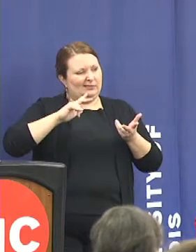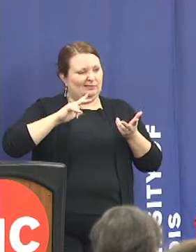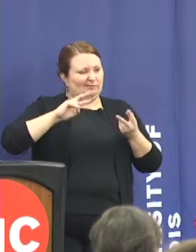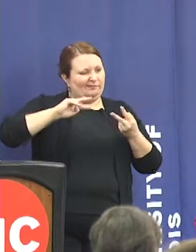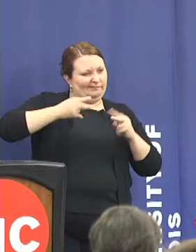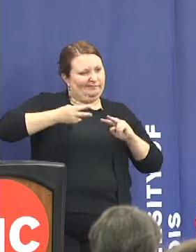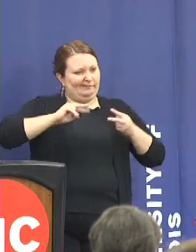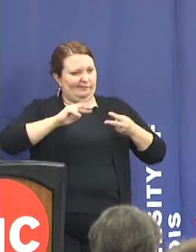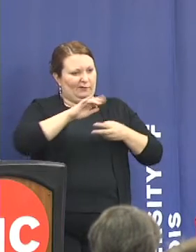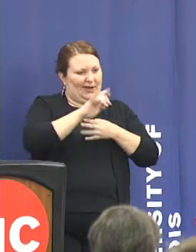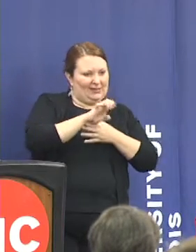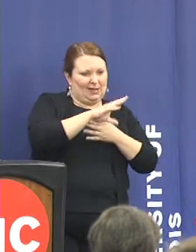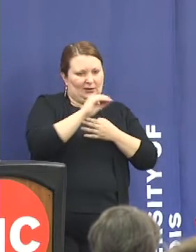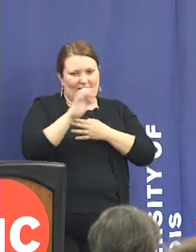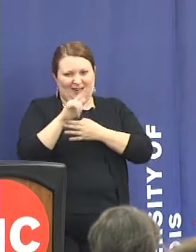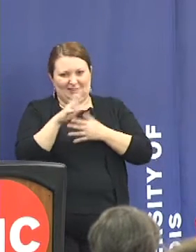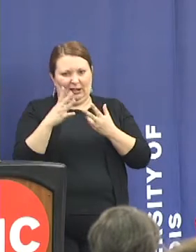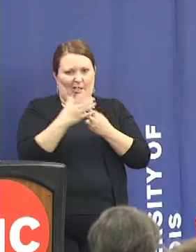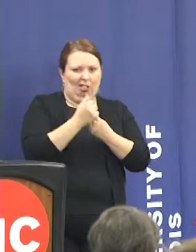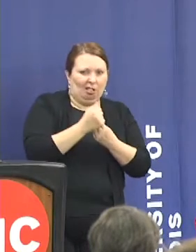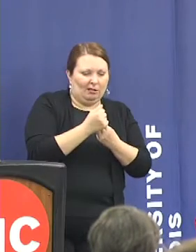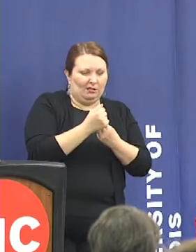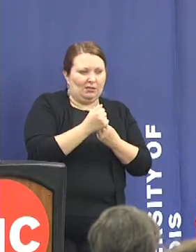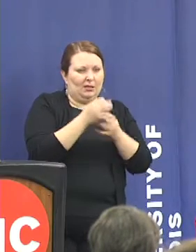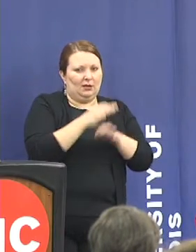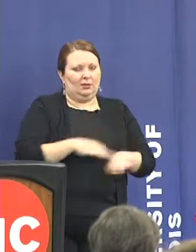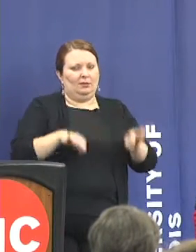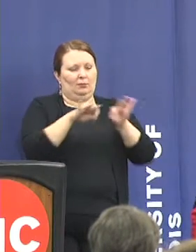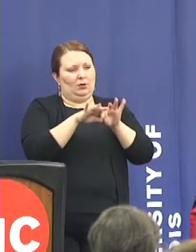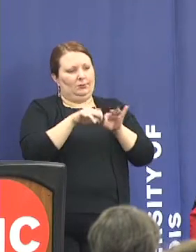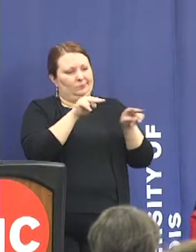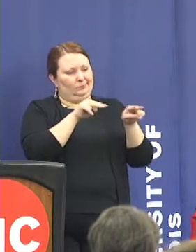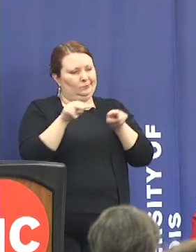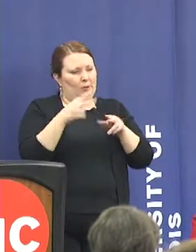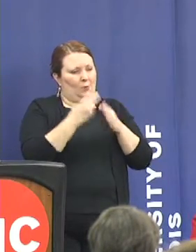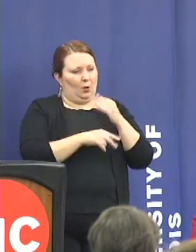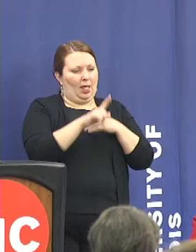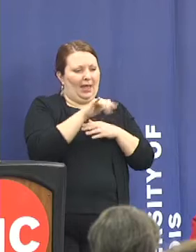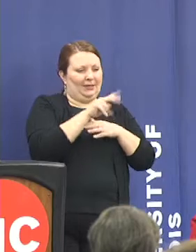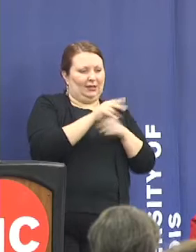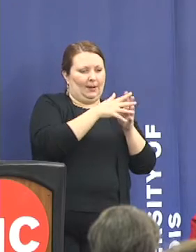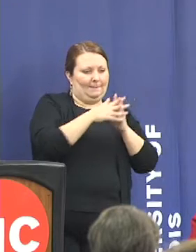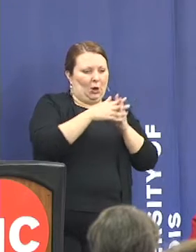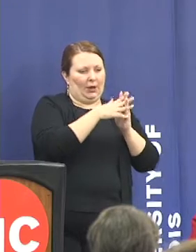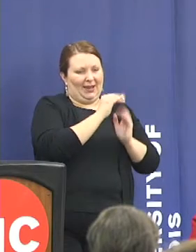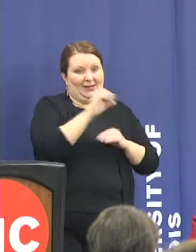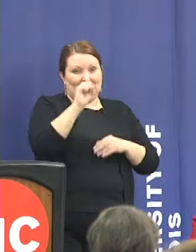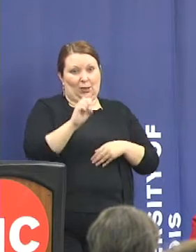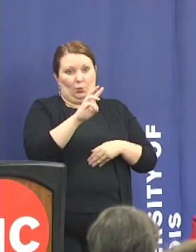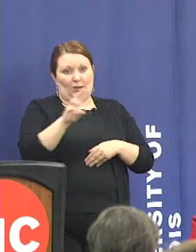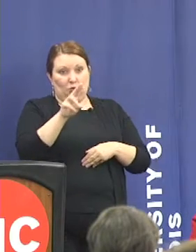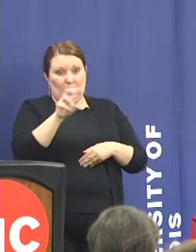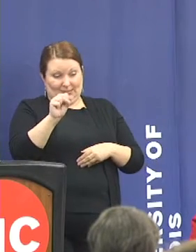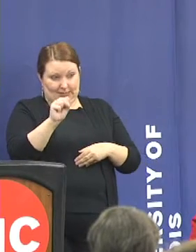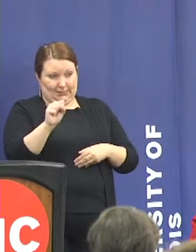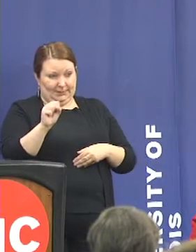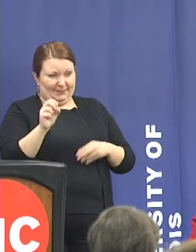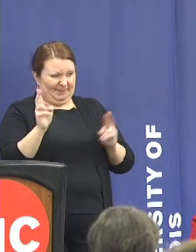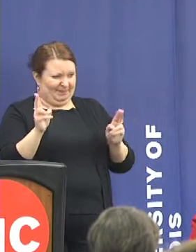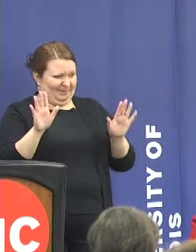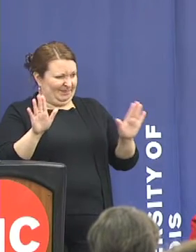race and ethnicity, right? So one of the important things, if we look at sort of both Latin America and then look at the Southwest U.S. and the